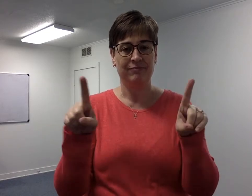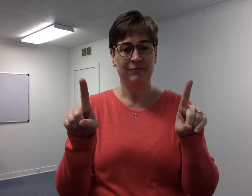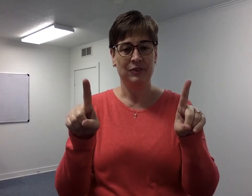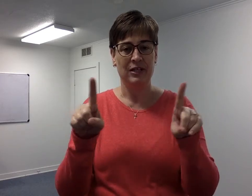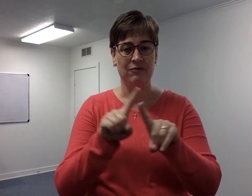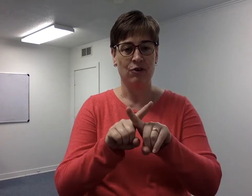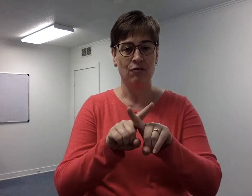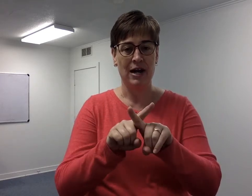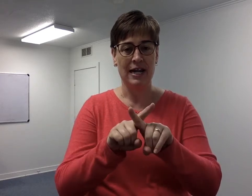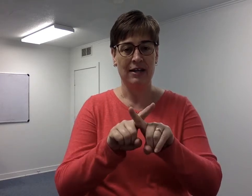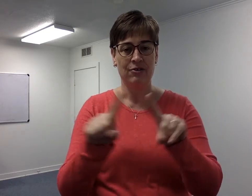So that's for a right-hander.